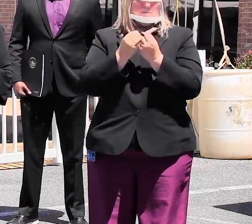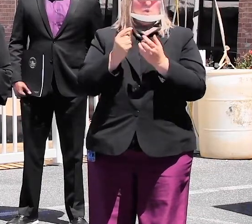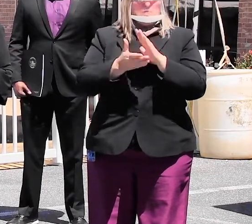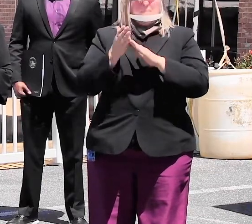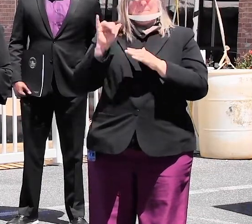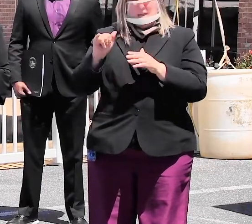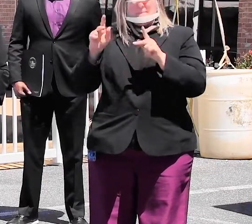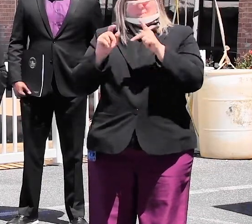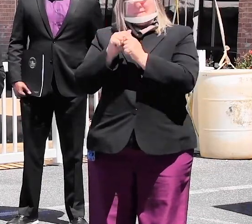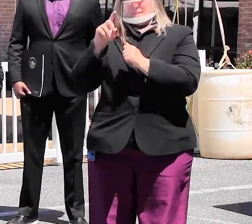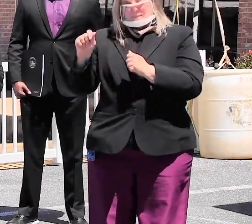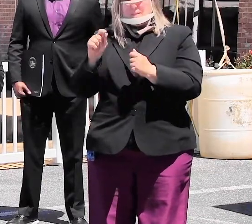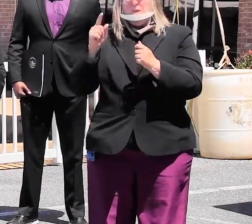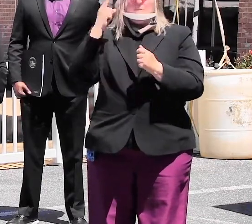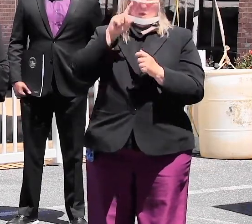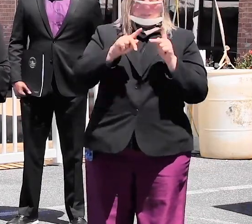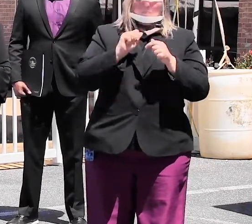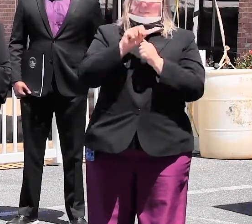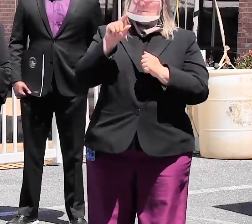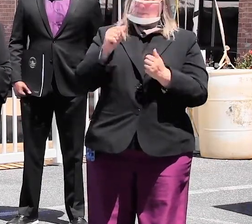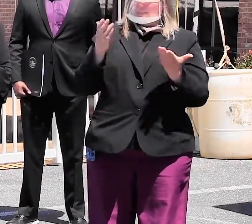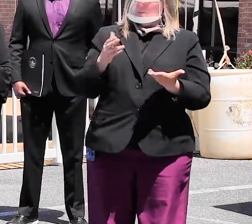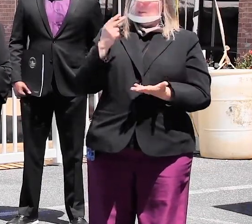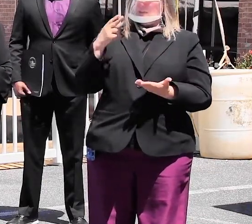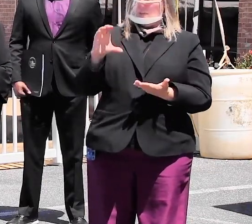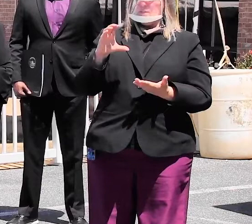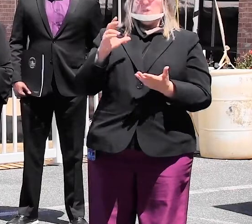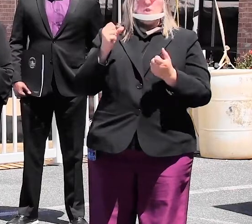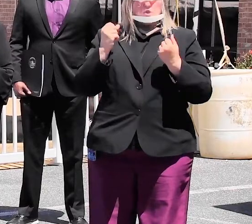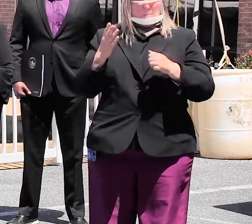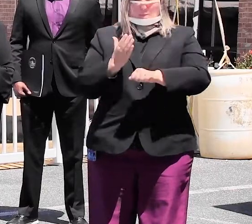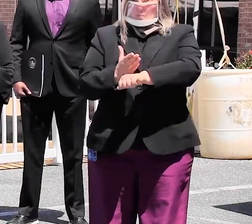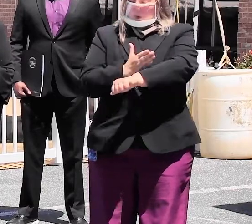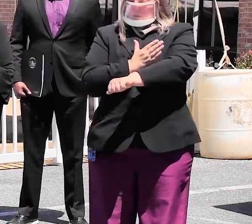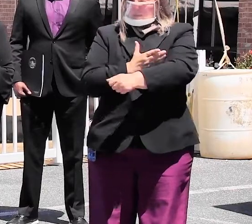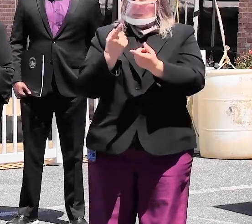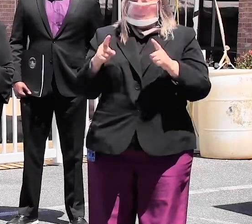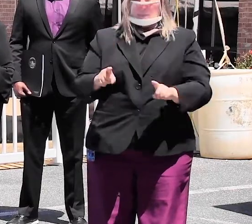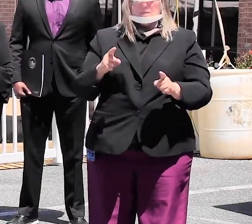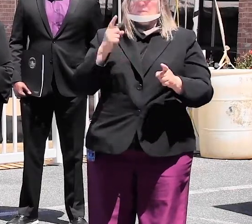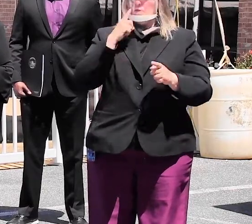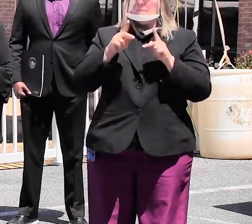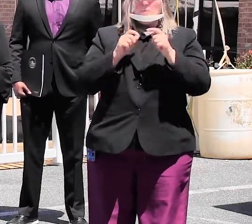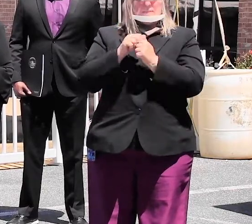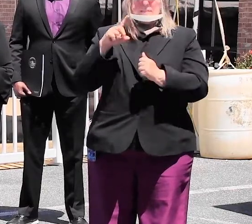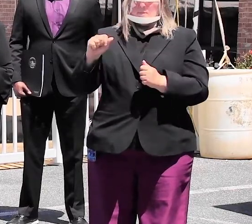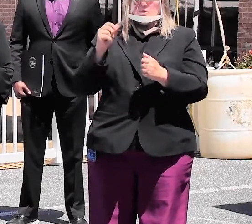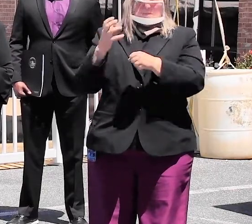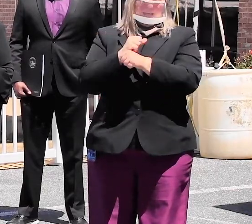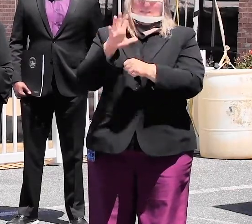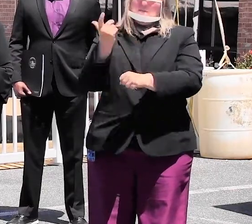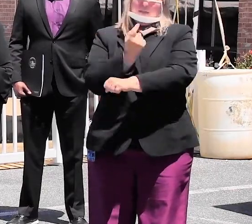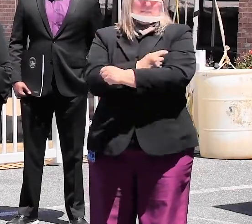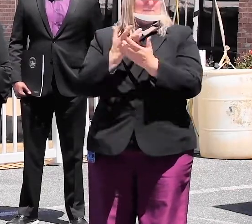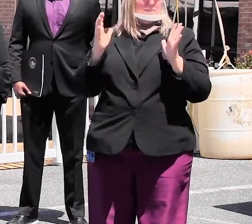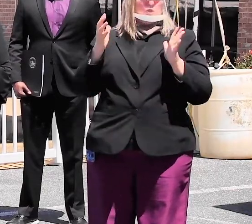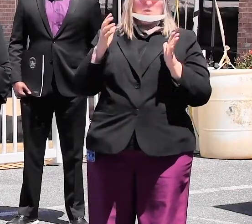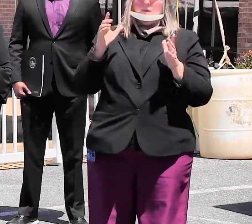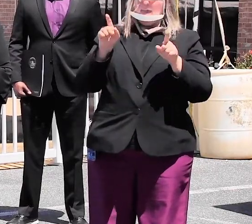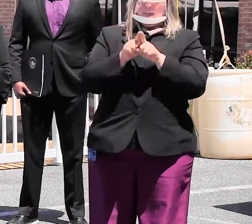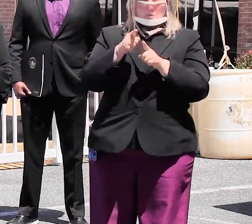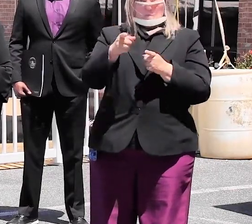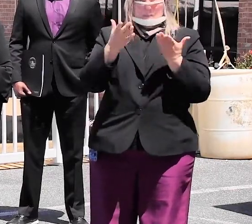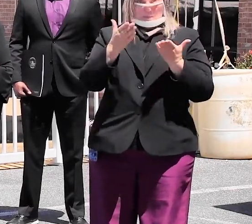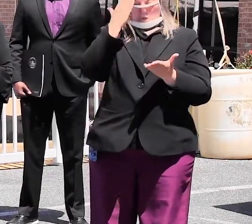with disabilities in Howard County. So much progress has been made for people with disabilities to get their vaccine. As you may know, 1 in